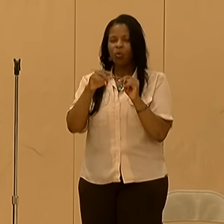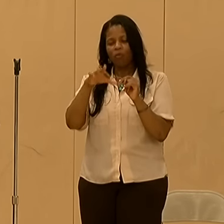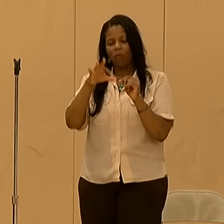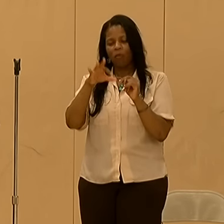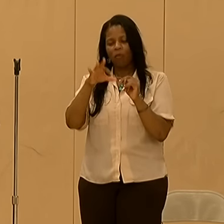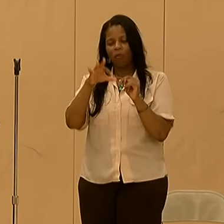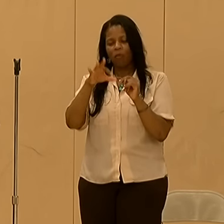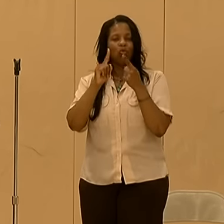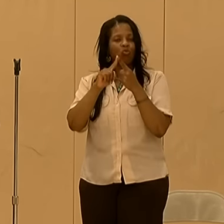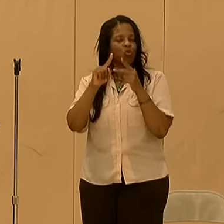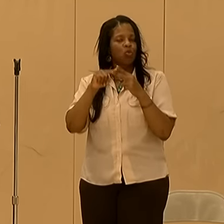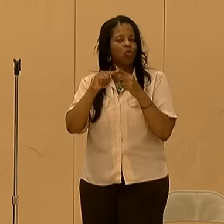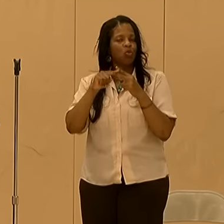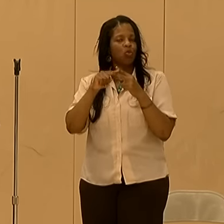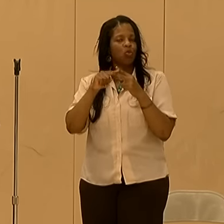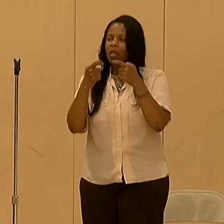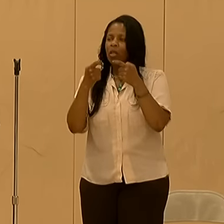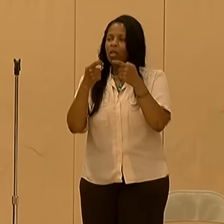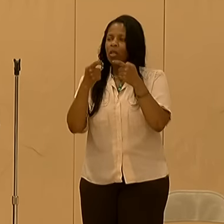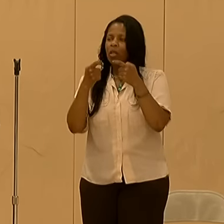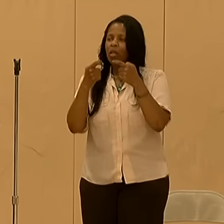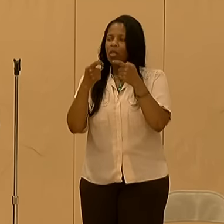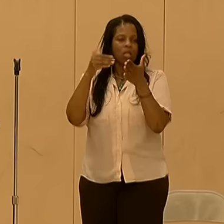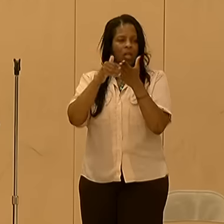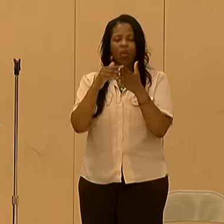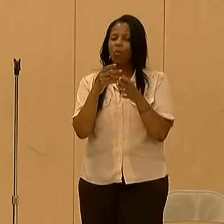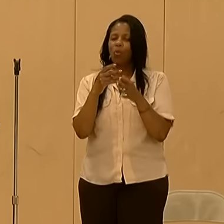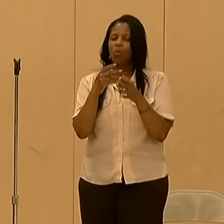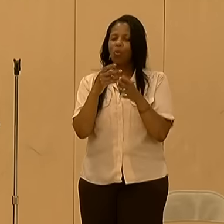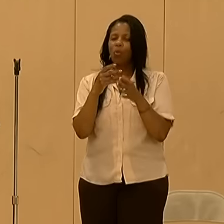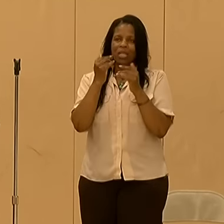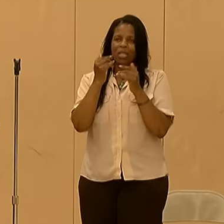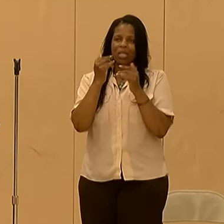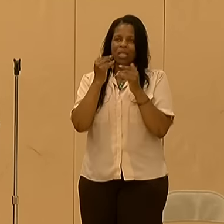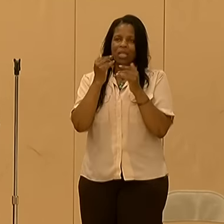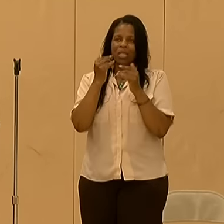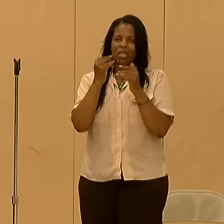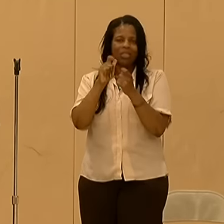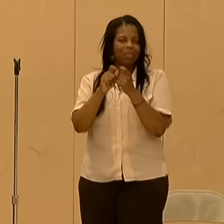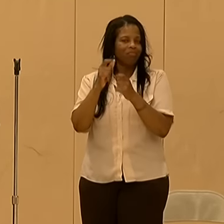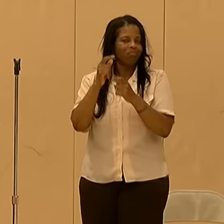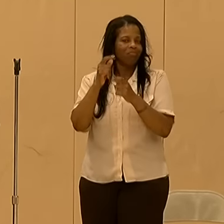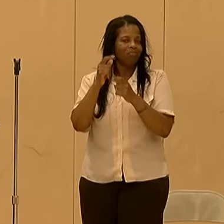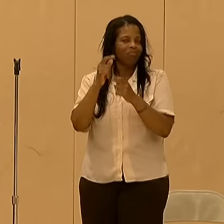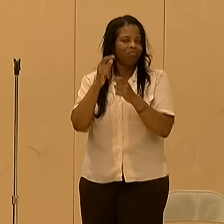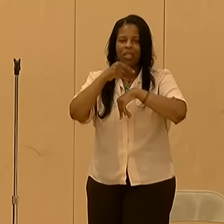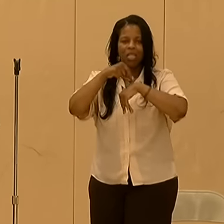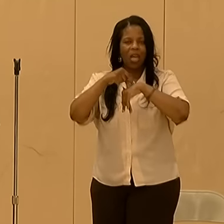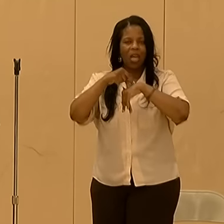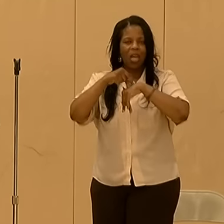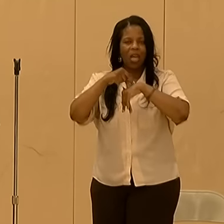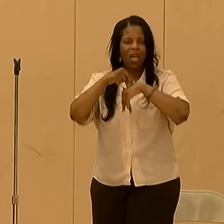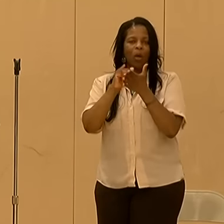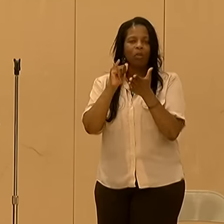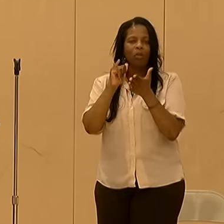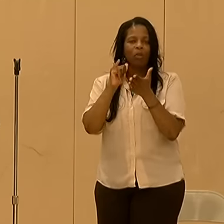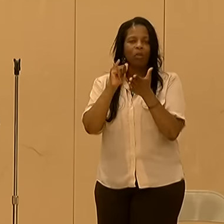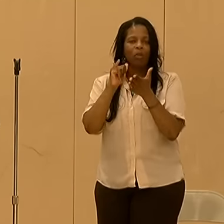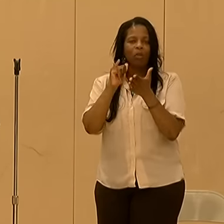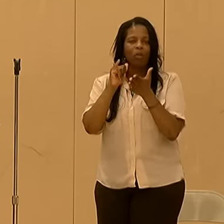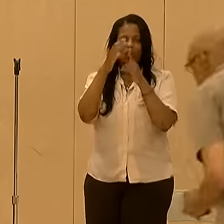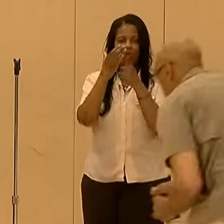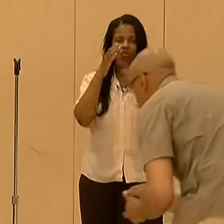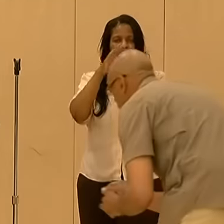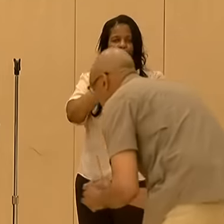up. But at this point, it's difficult to give an accurate assessment of that because of conditions on the ground.